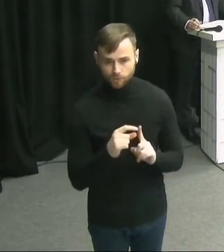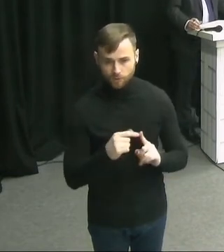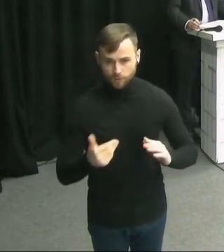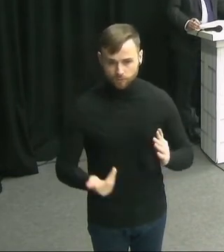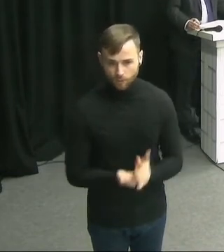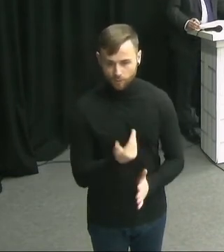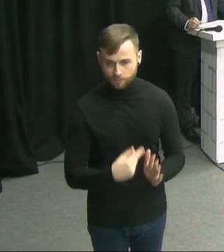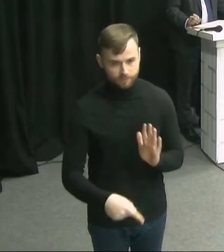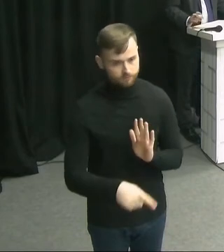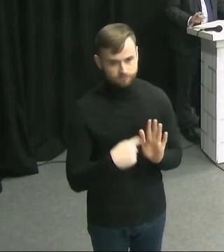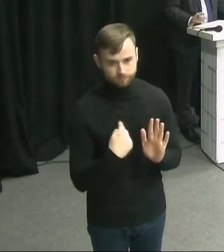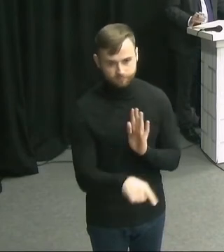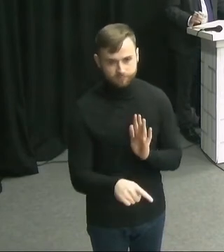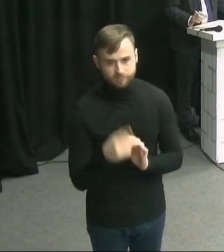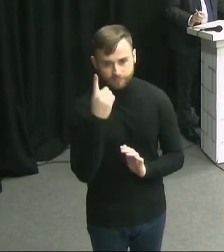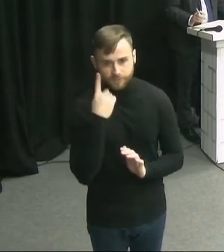updated.